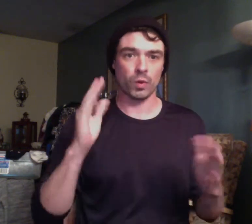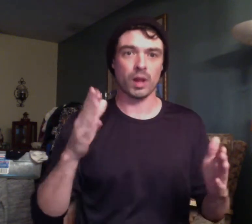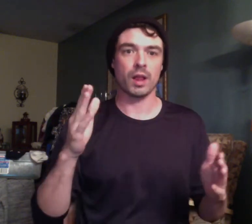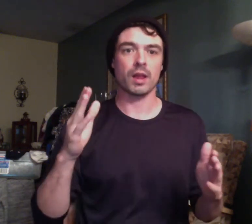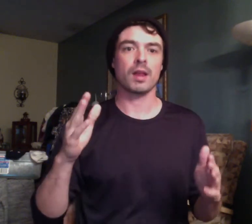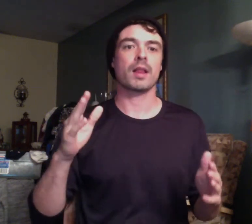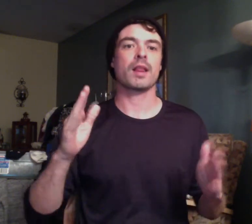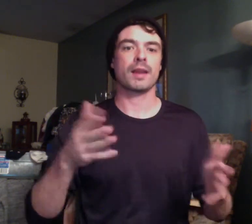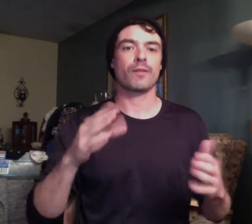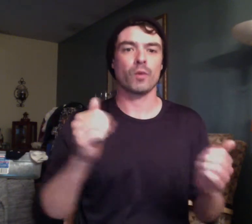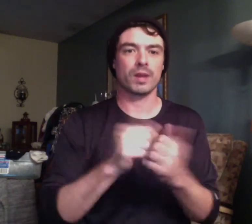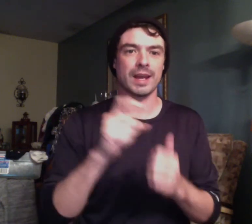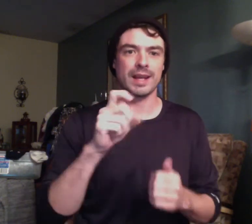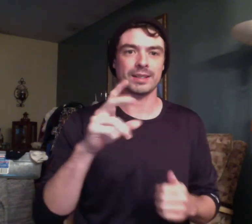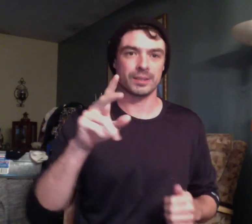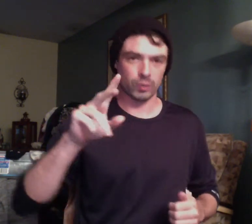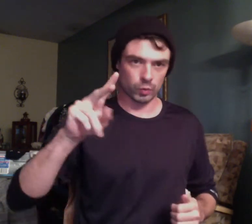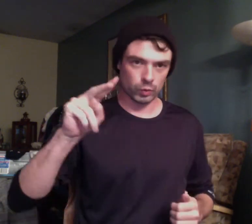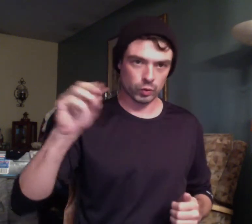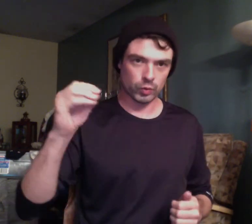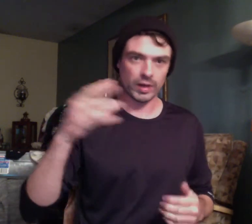we're going to add together here, and I have a negative